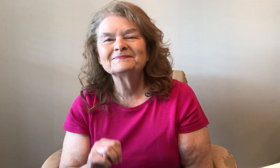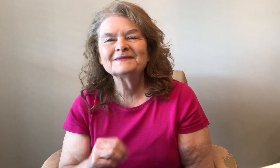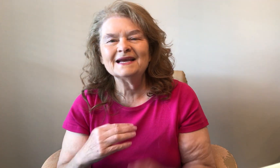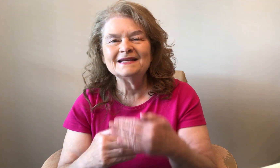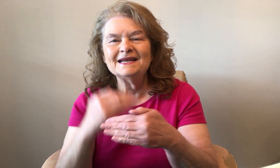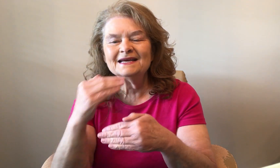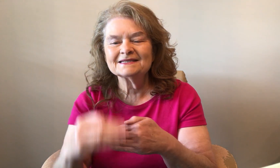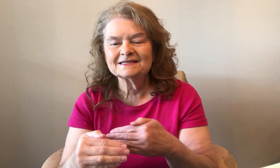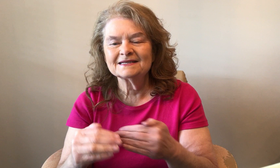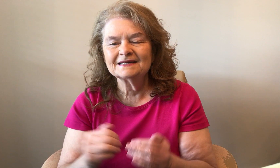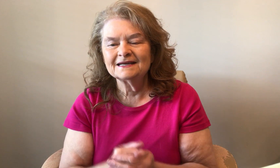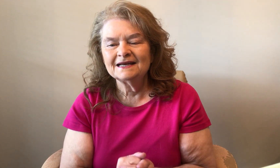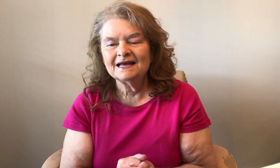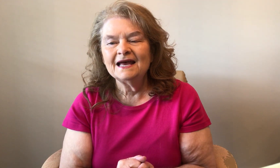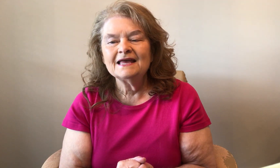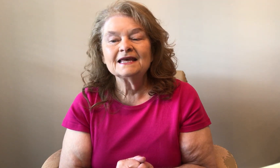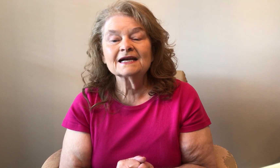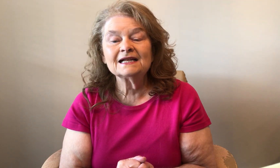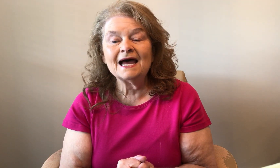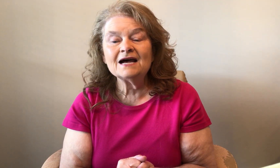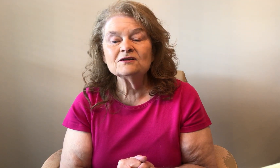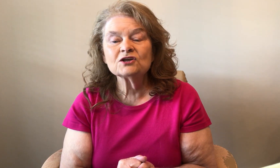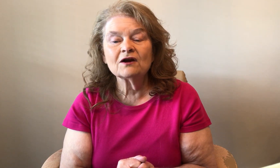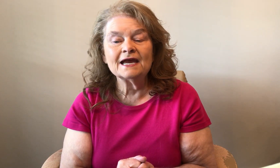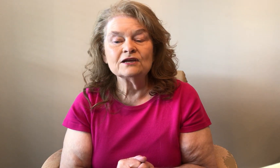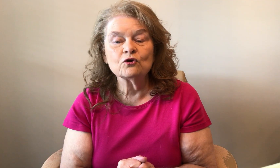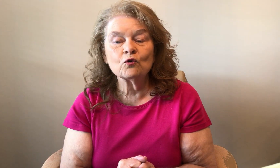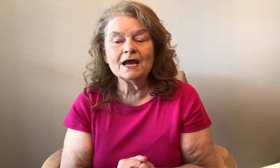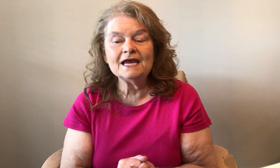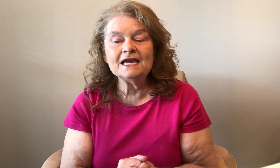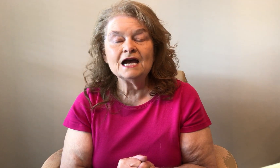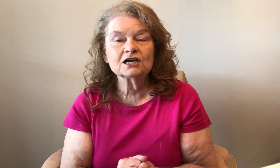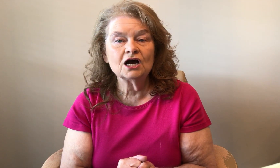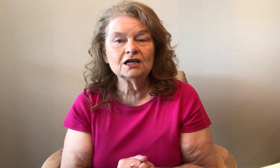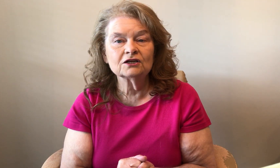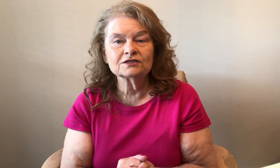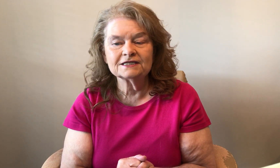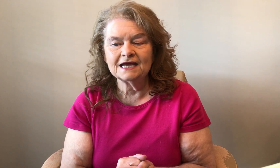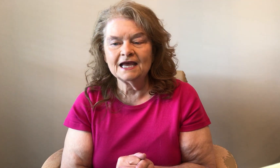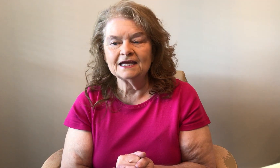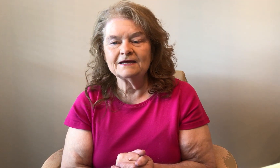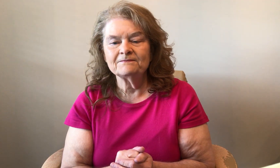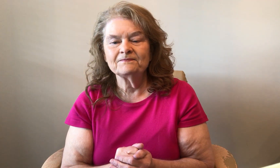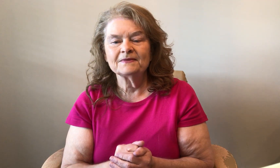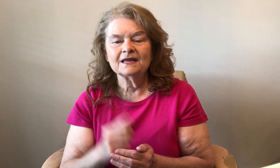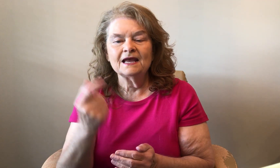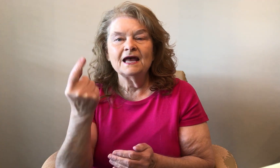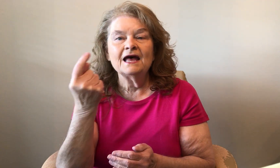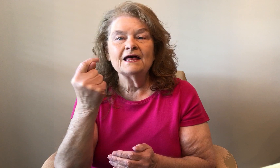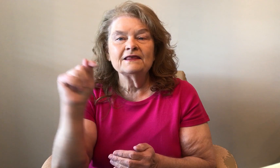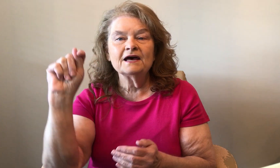Okay, next. The clouds are a gray color today.